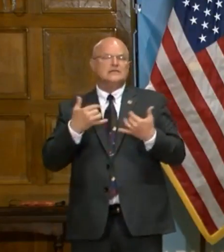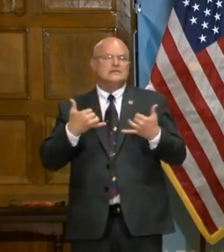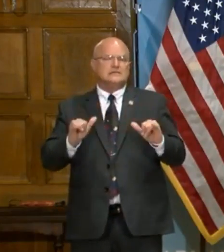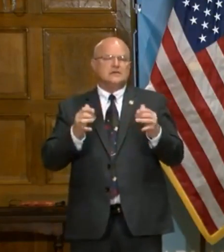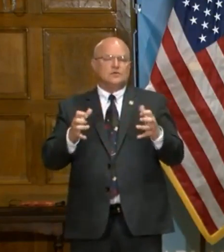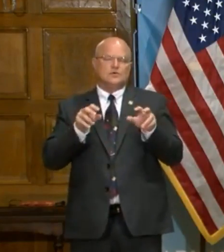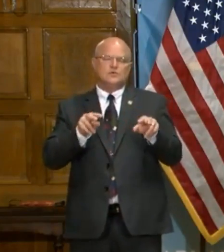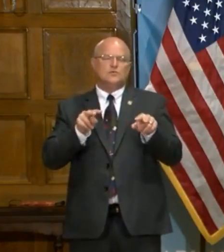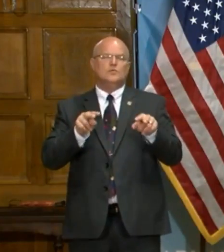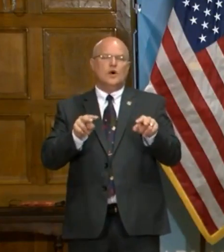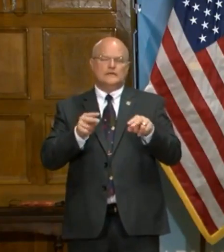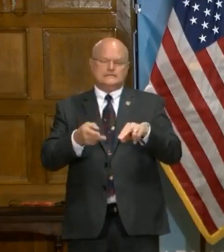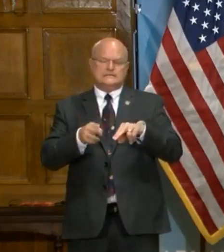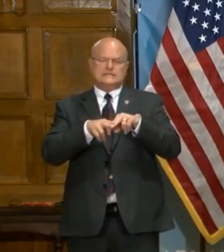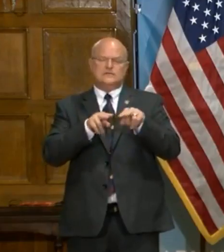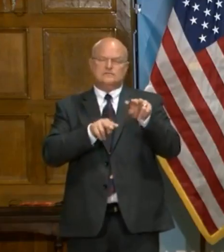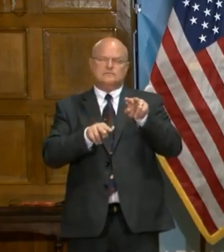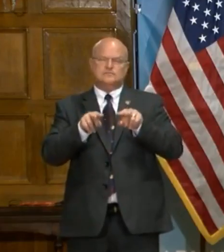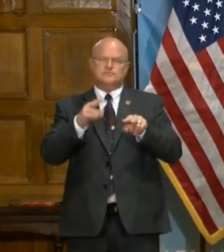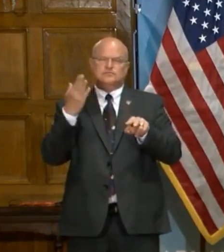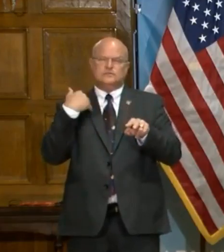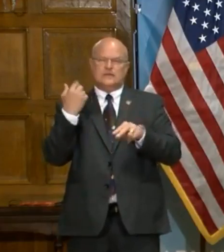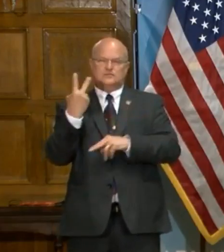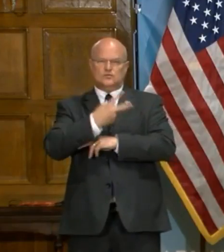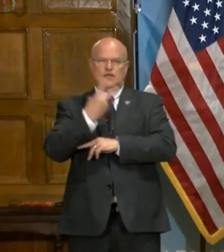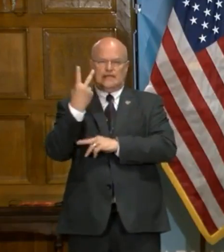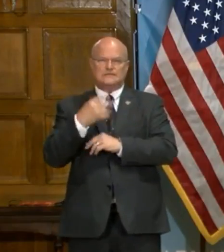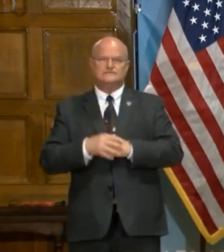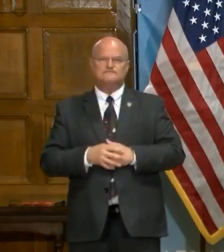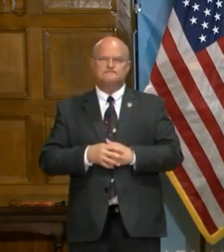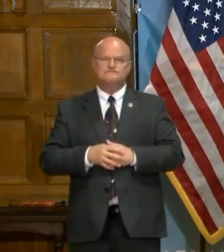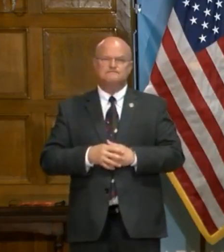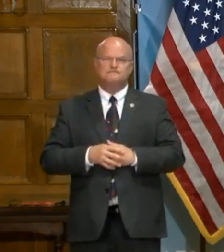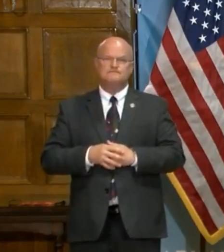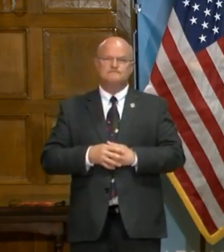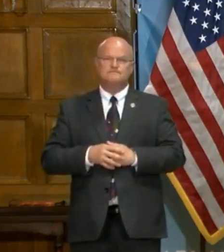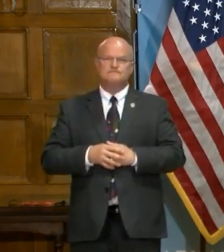want to watch that increase that we've seen over the last 2 days.